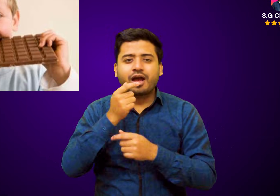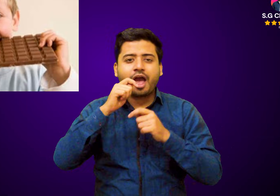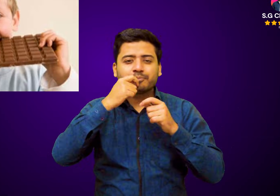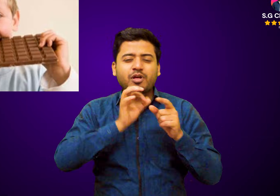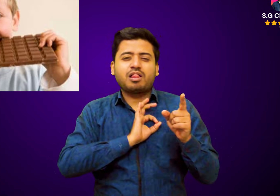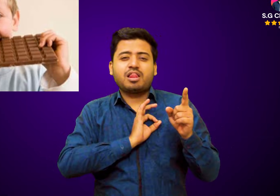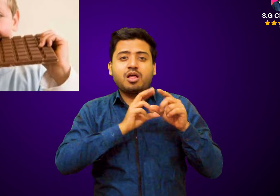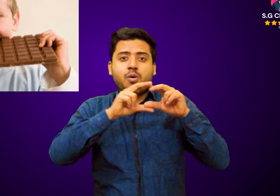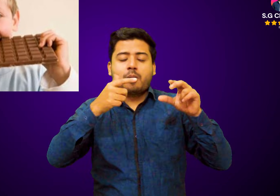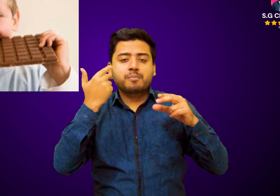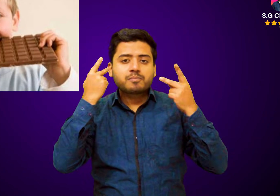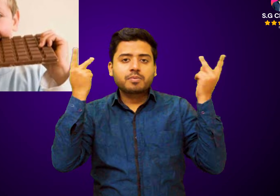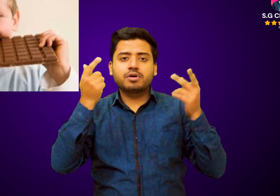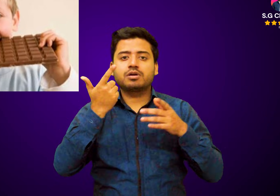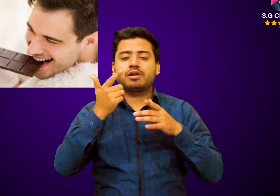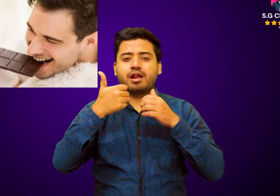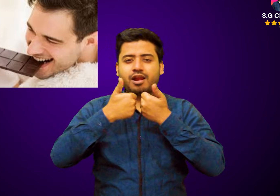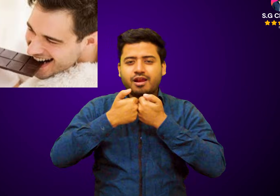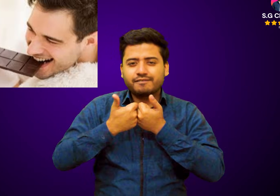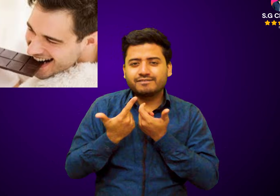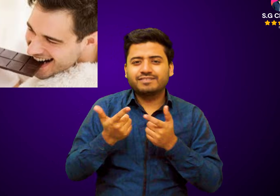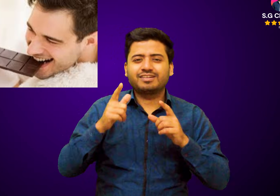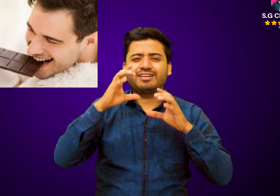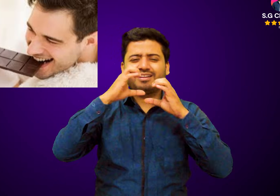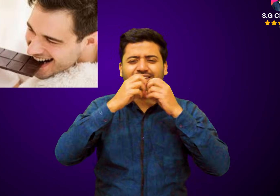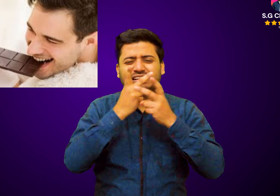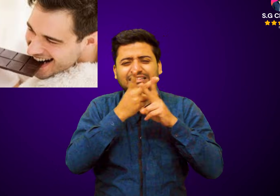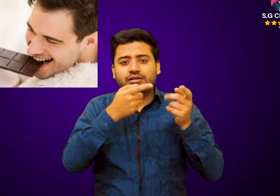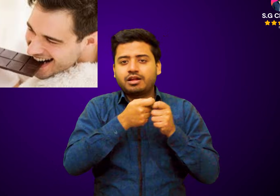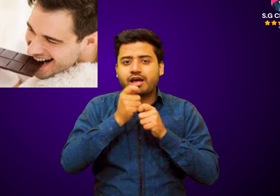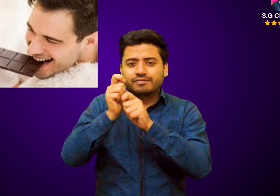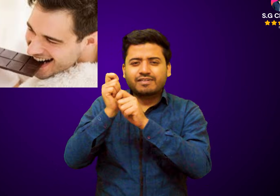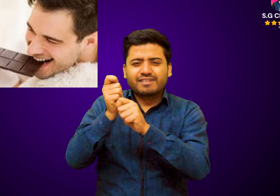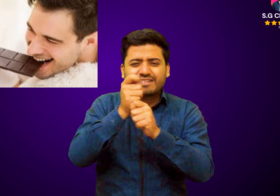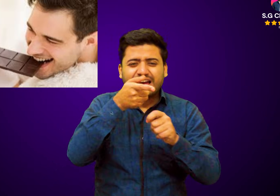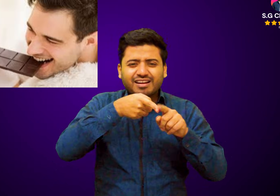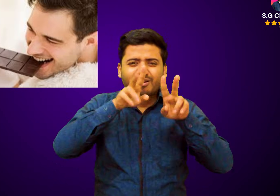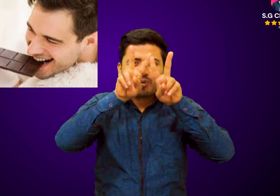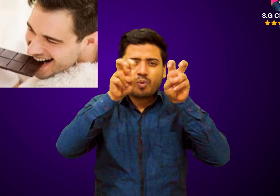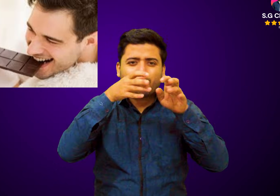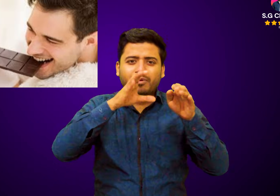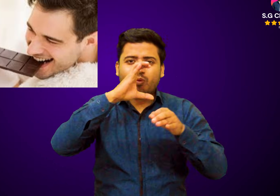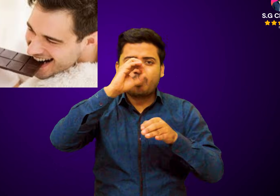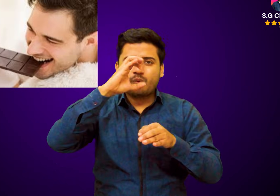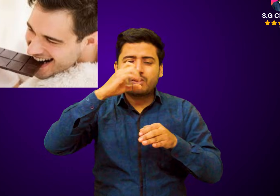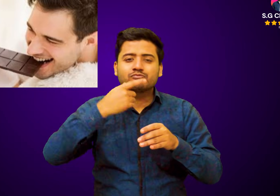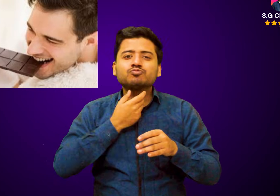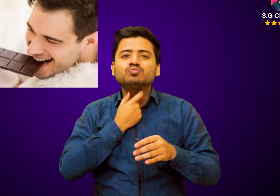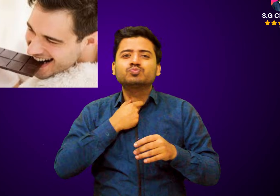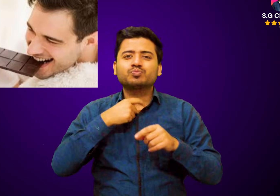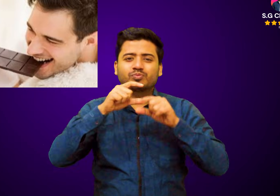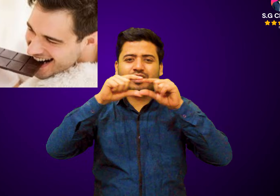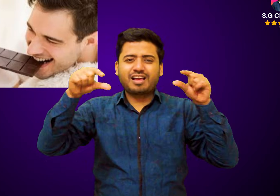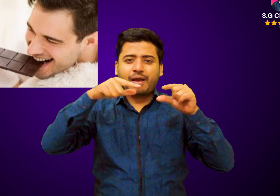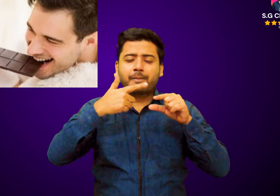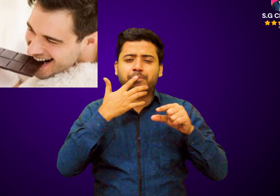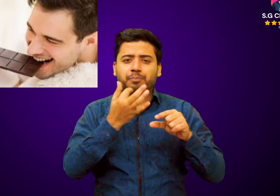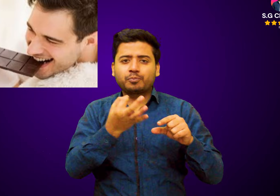from local sources during the manufacturing process. Cocoa content. UK regulations are generally stricter,